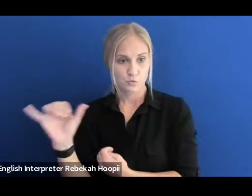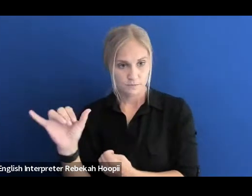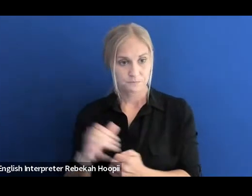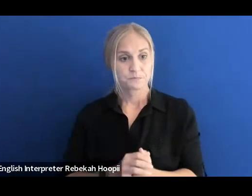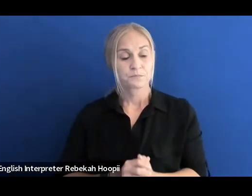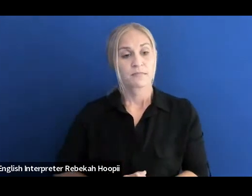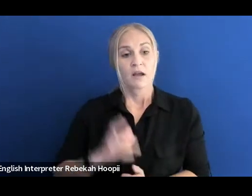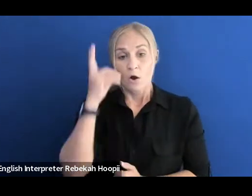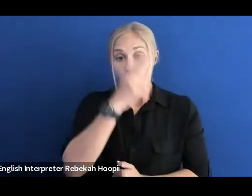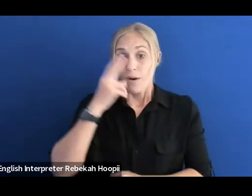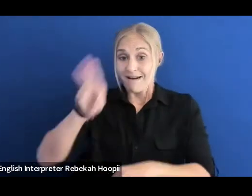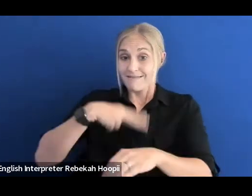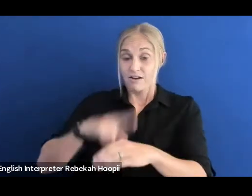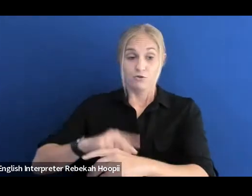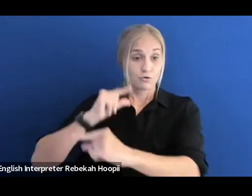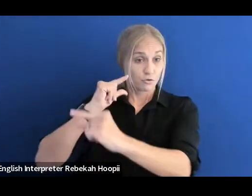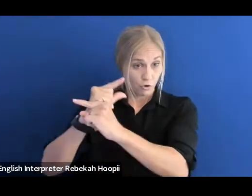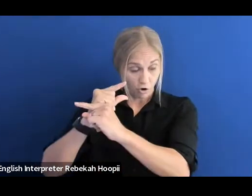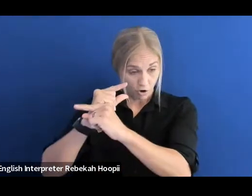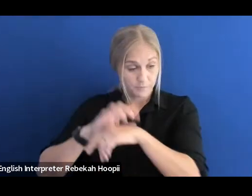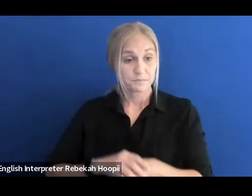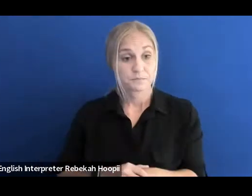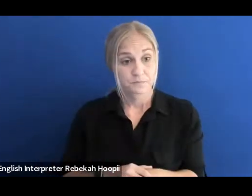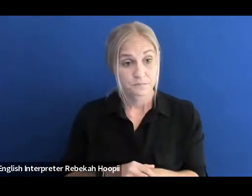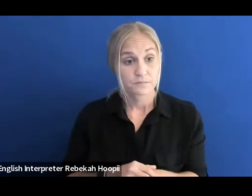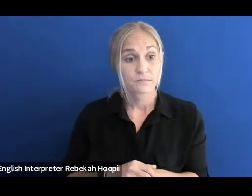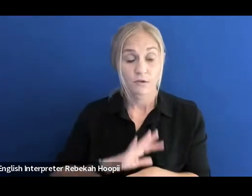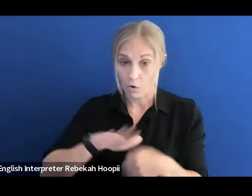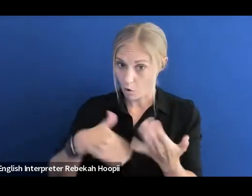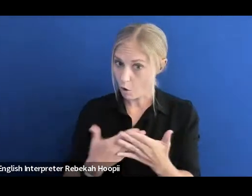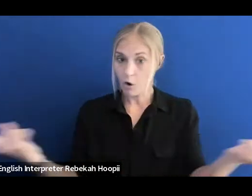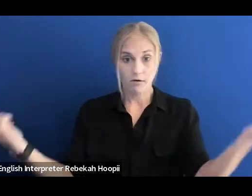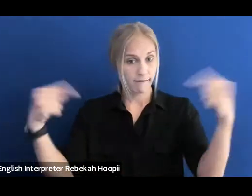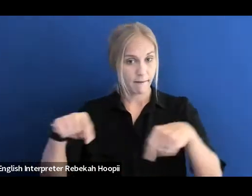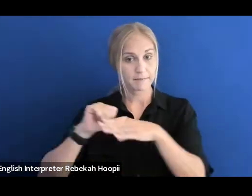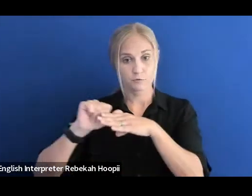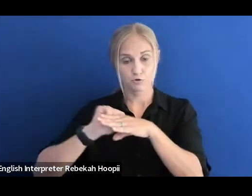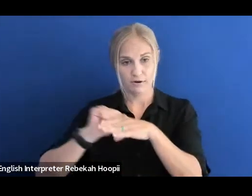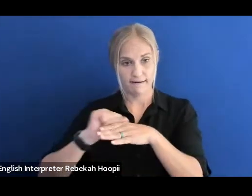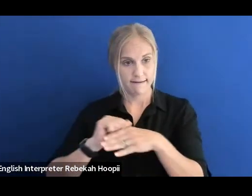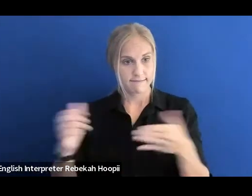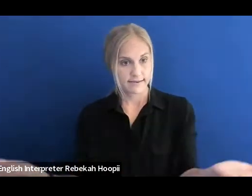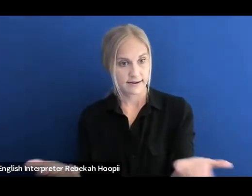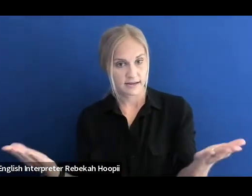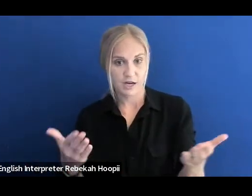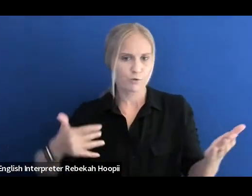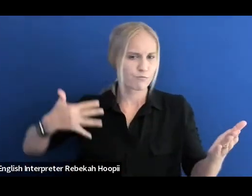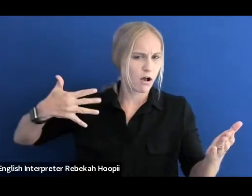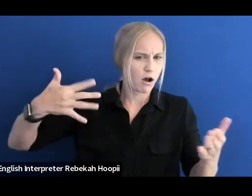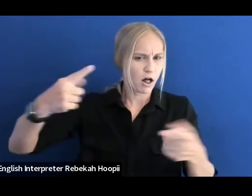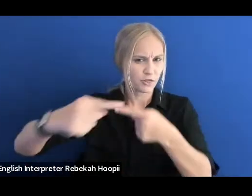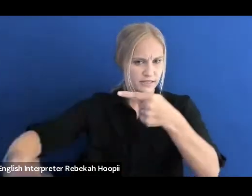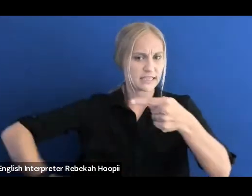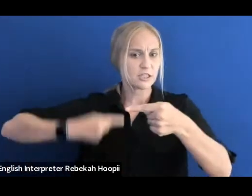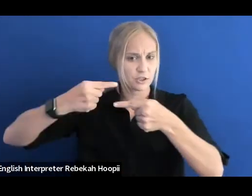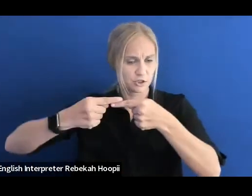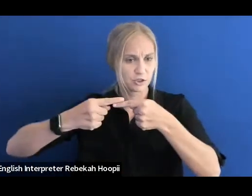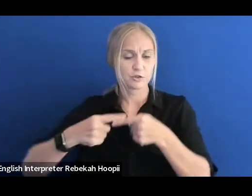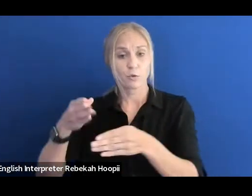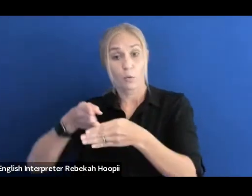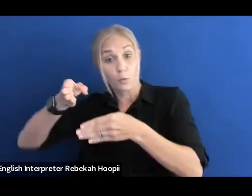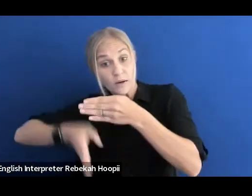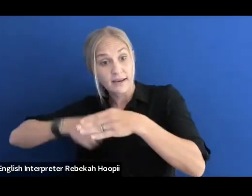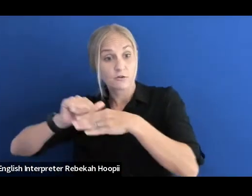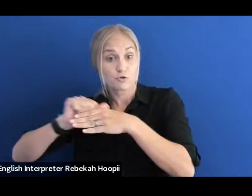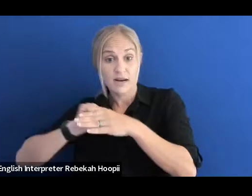the Hawaii National Guard. All Hawaii National Guardsmen come and train here throughout the year, both their weekend training and